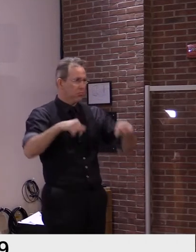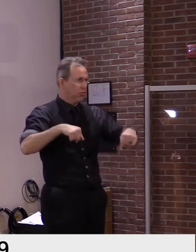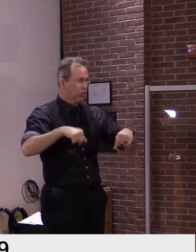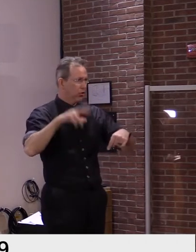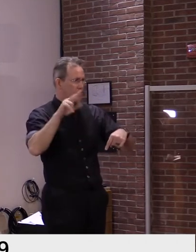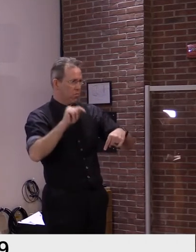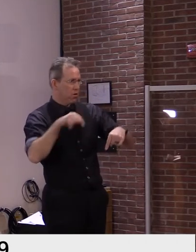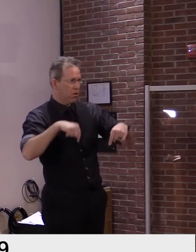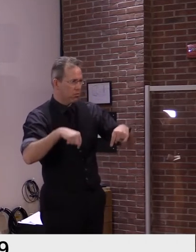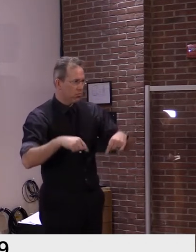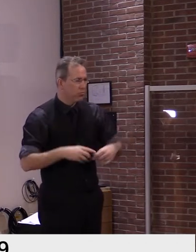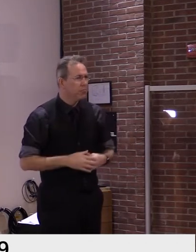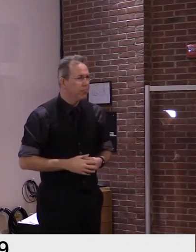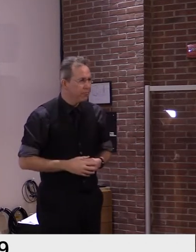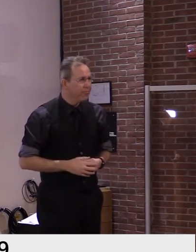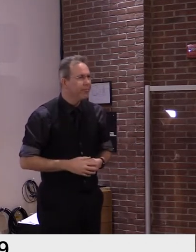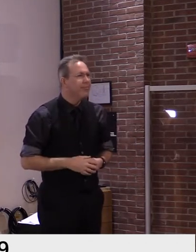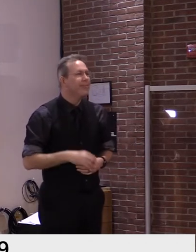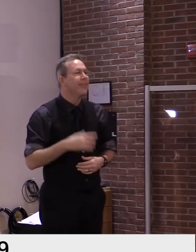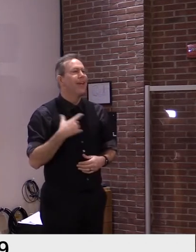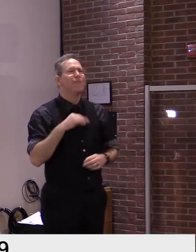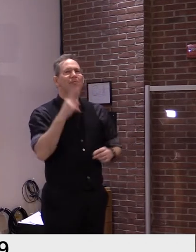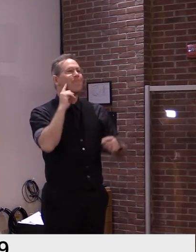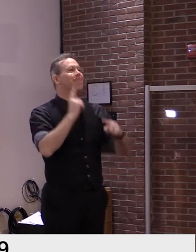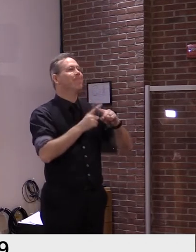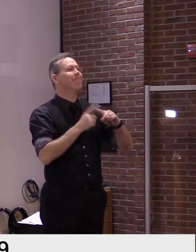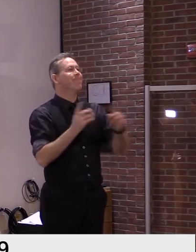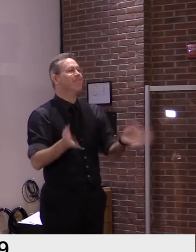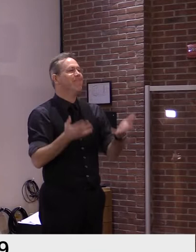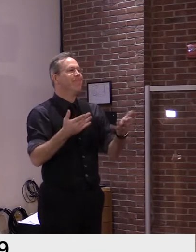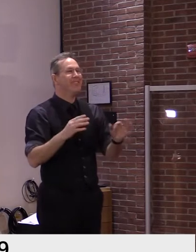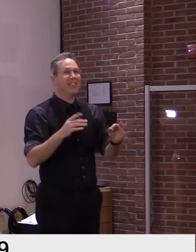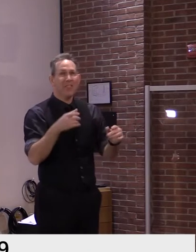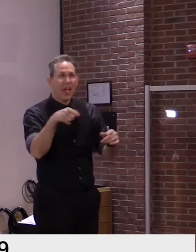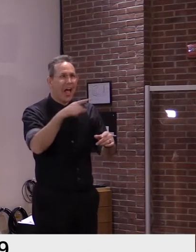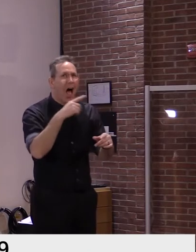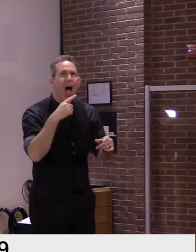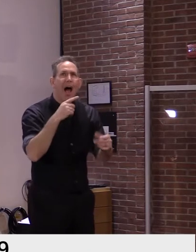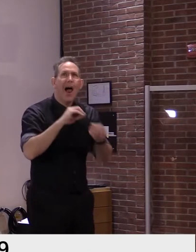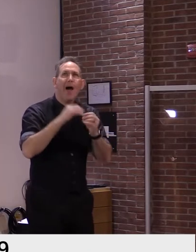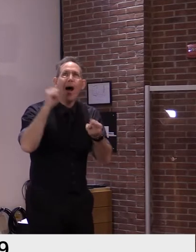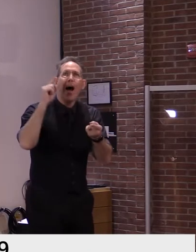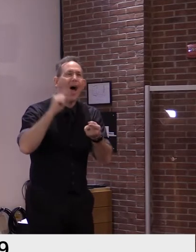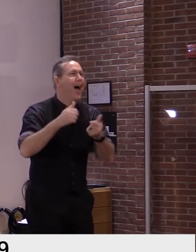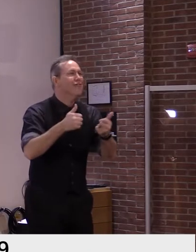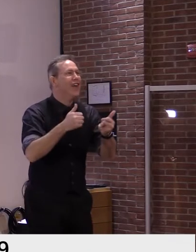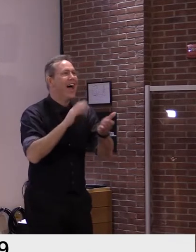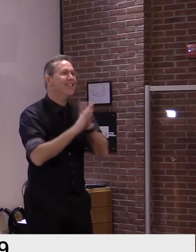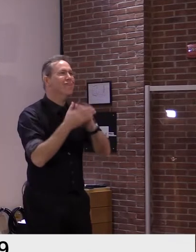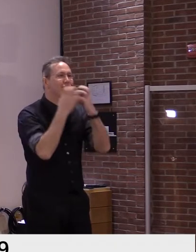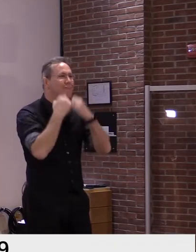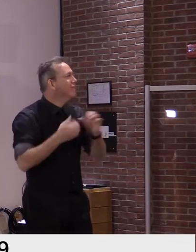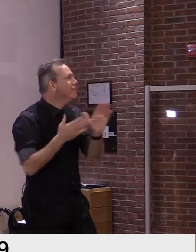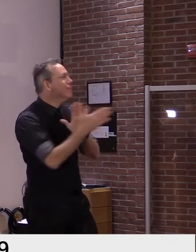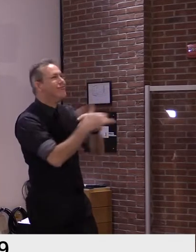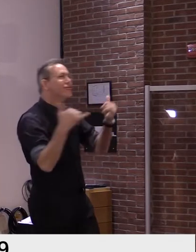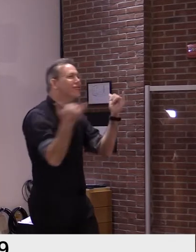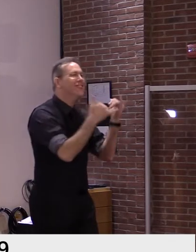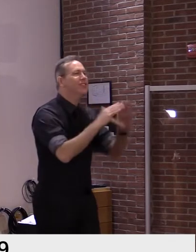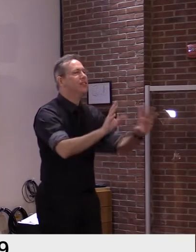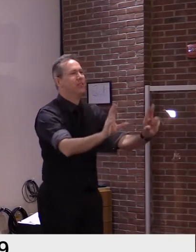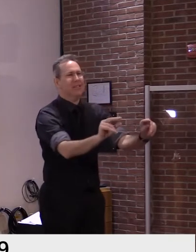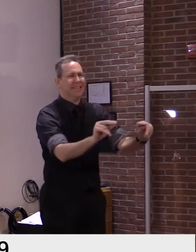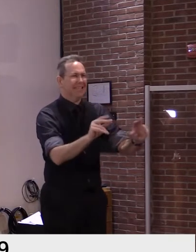today, we must remain vigilant over the next few months as we bridge into warmer weather and further vaccination